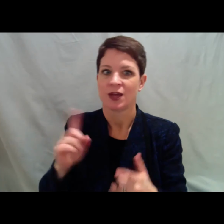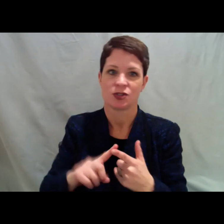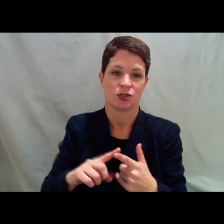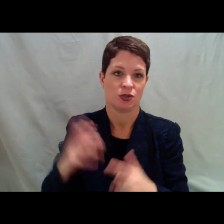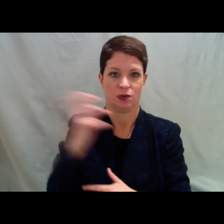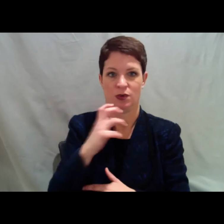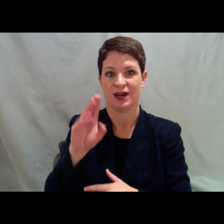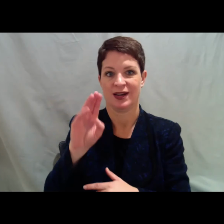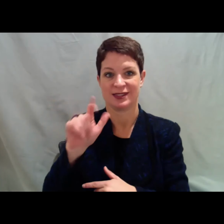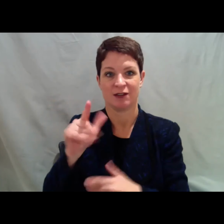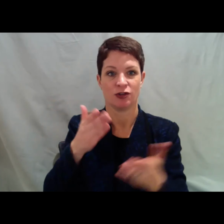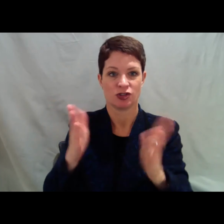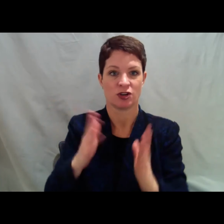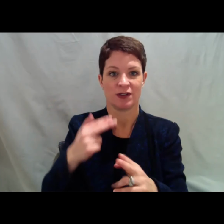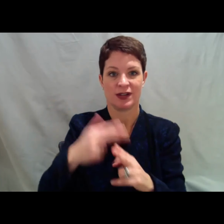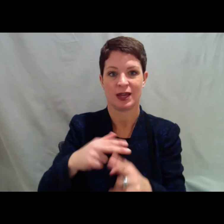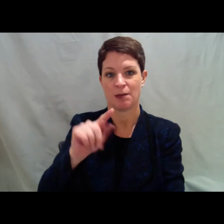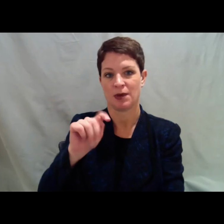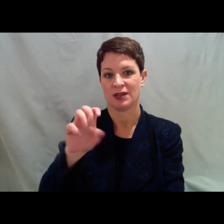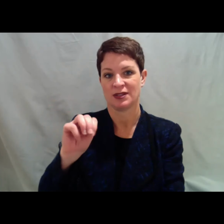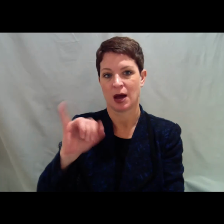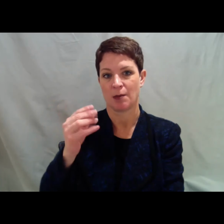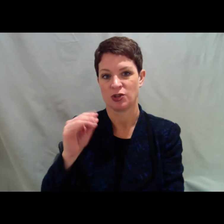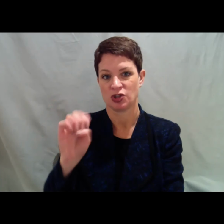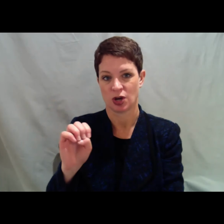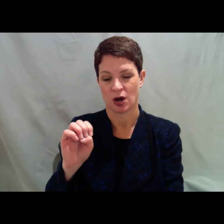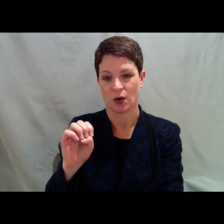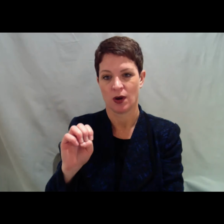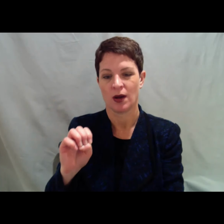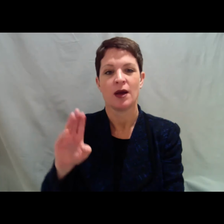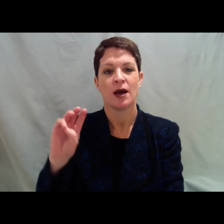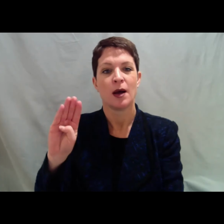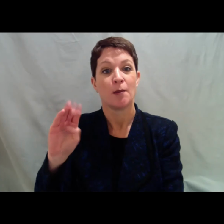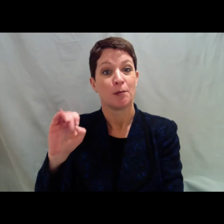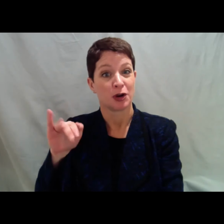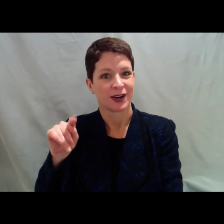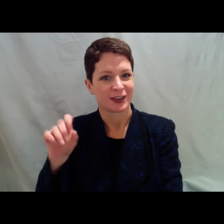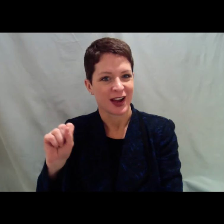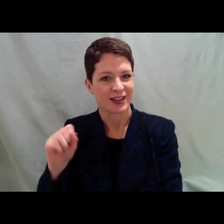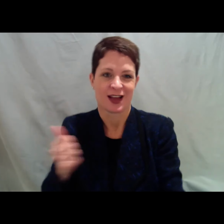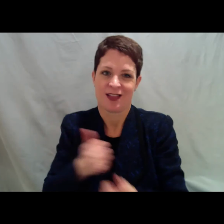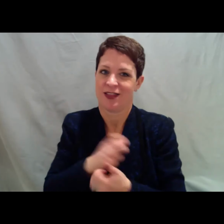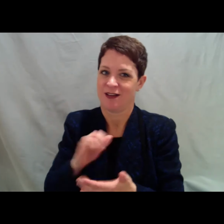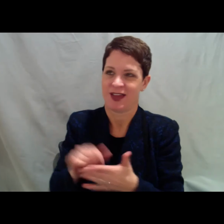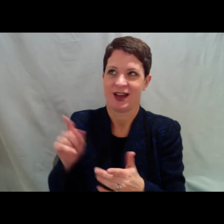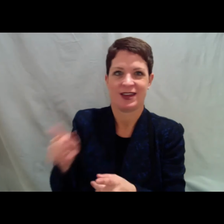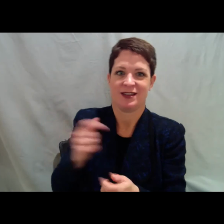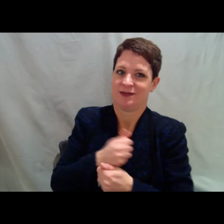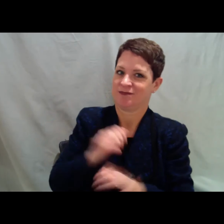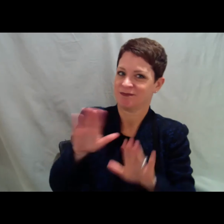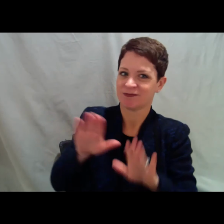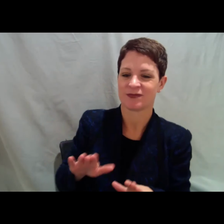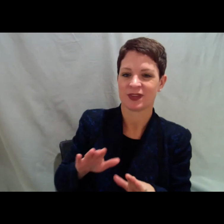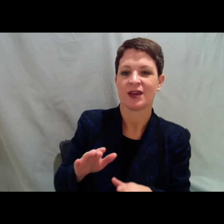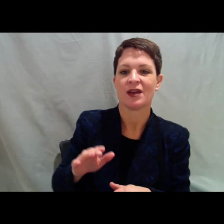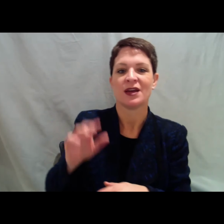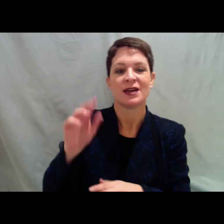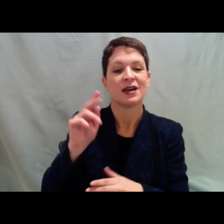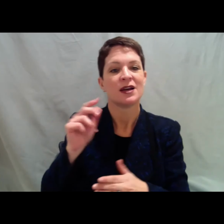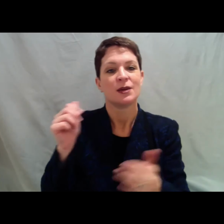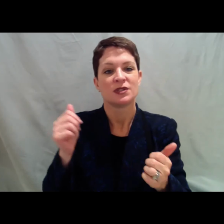civil servant named Tom Joe. I love talking about bureaucrats, and he's one of these characters. He was undersecretary of